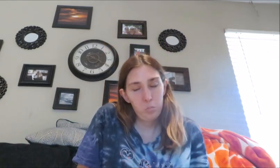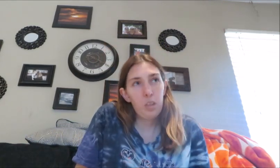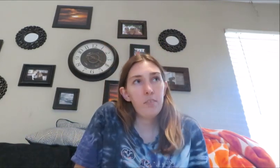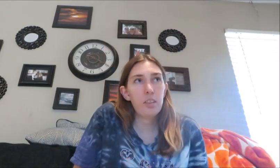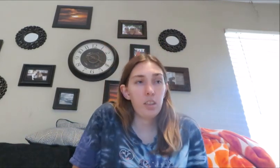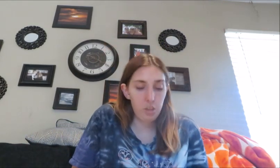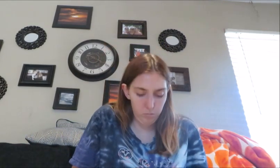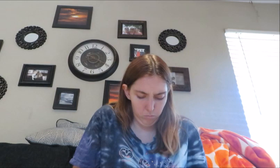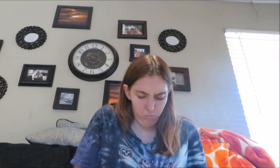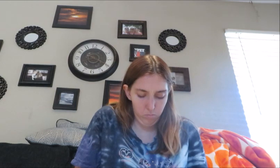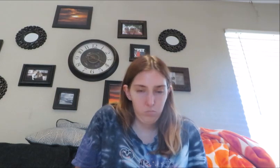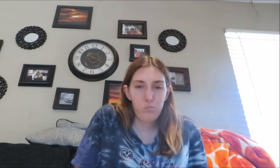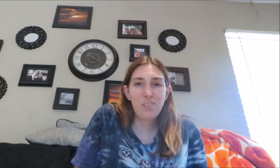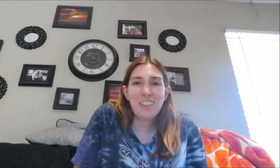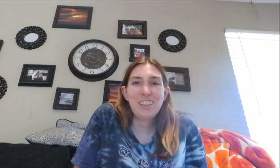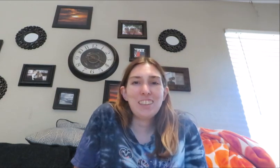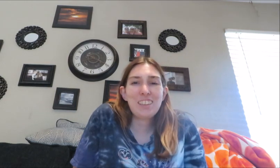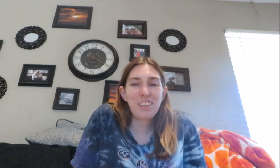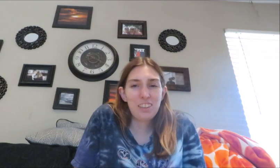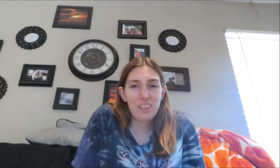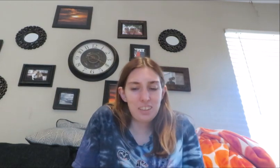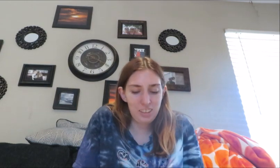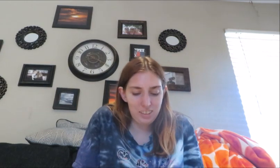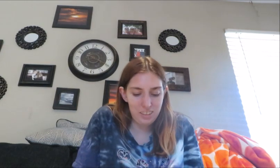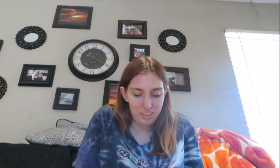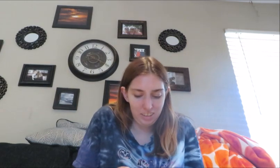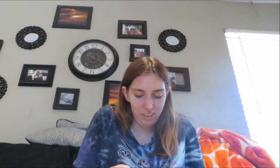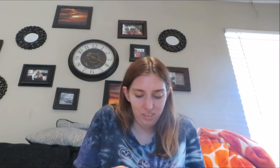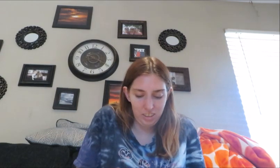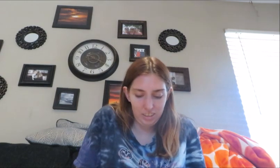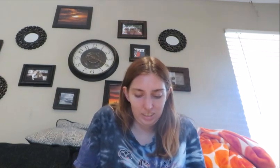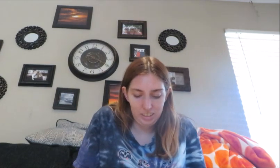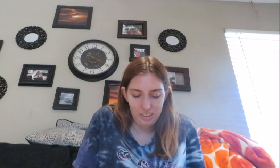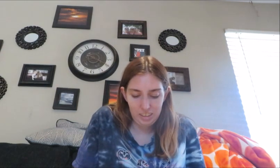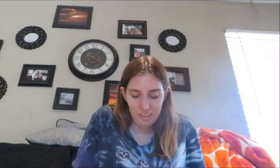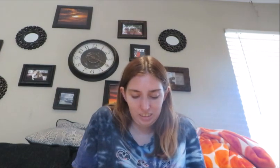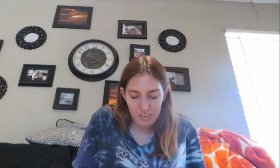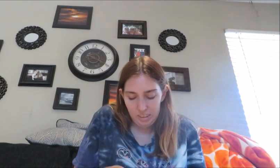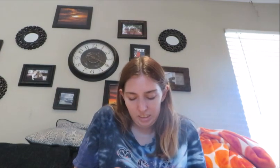If I can actually sort of stuck together for a second.